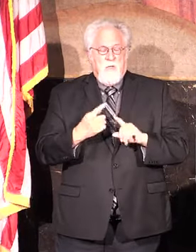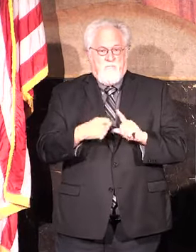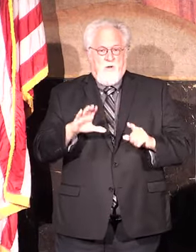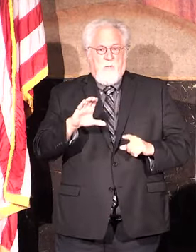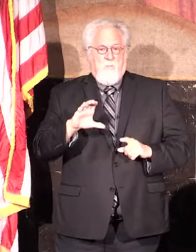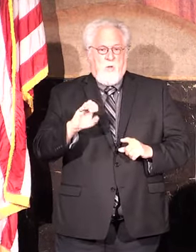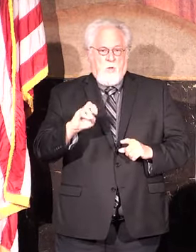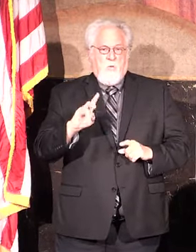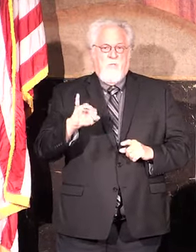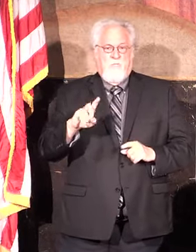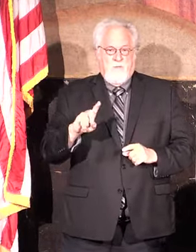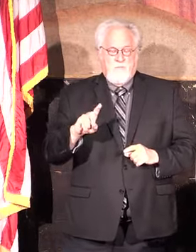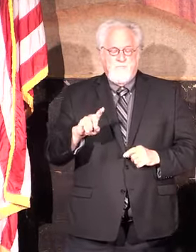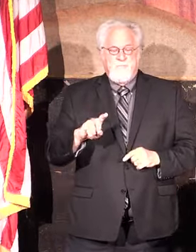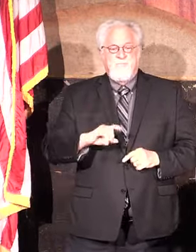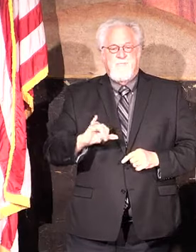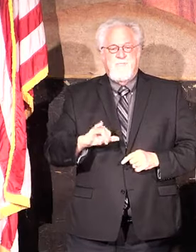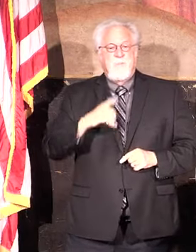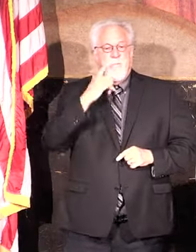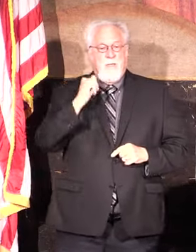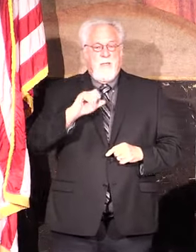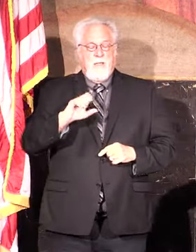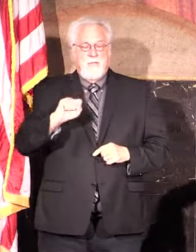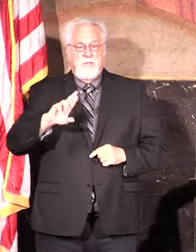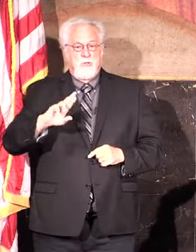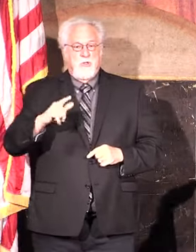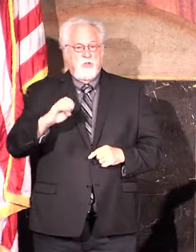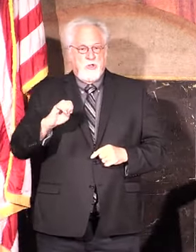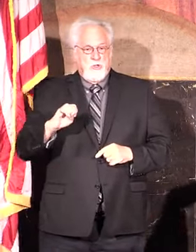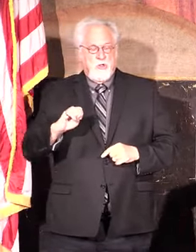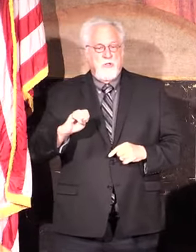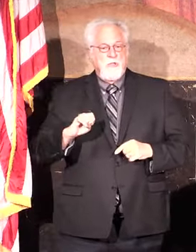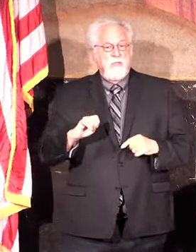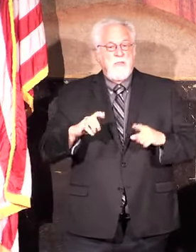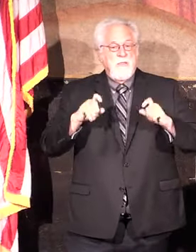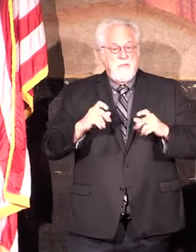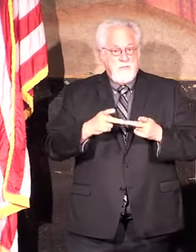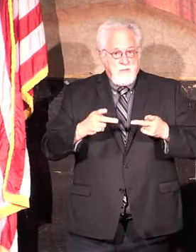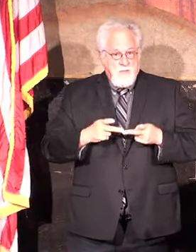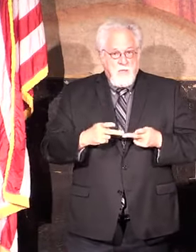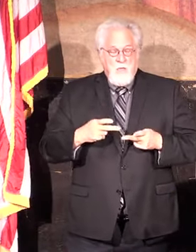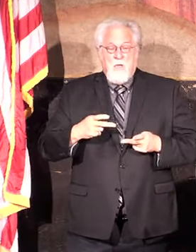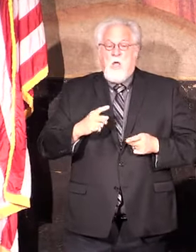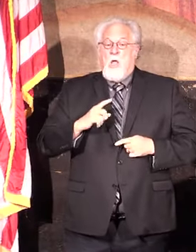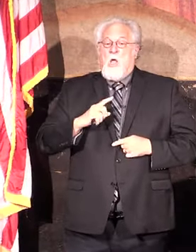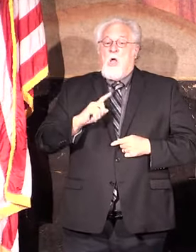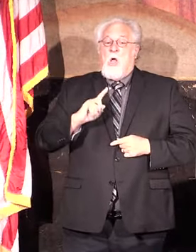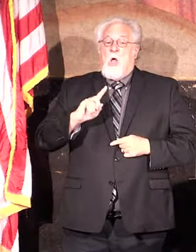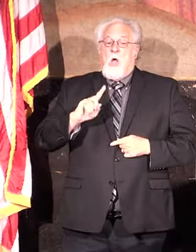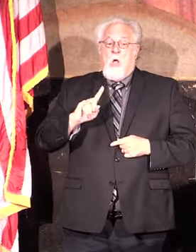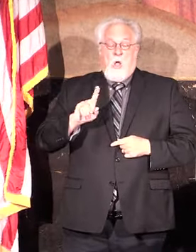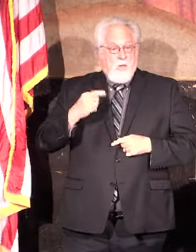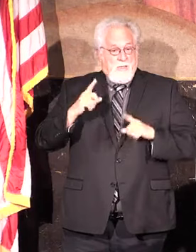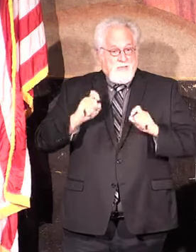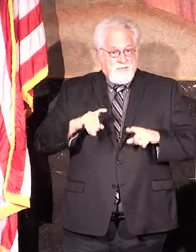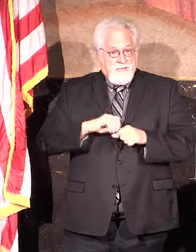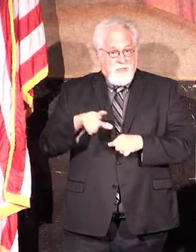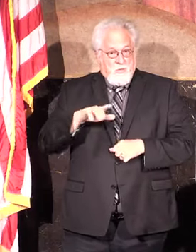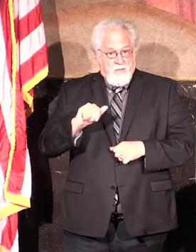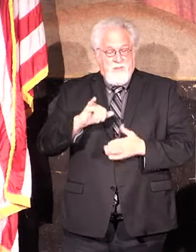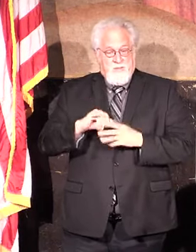COVID. Also, because of this surge testing site, really the only testing of any size that we've had in Louisiana that